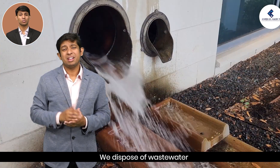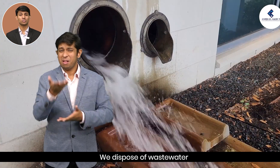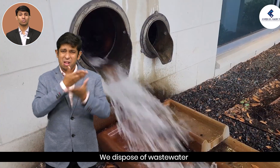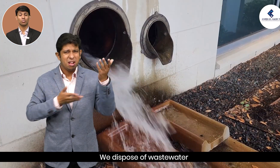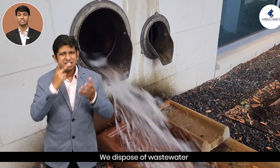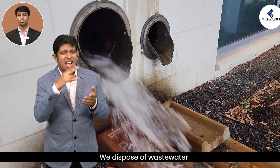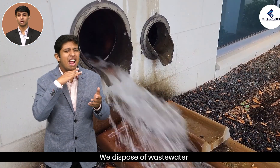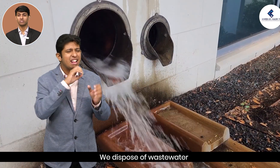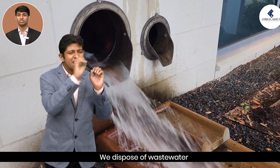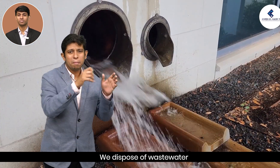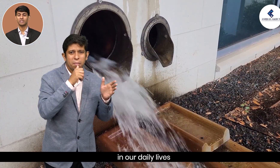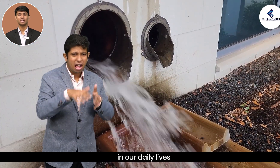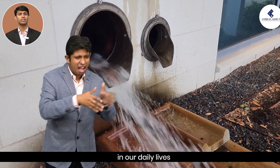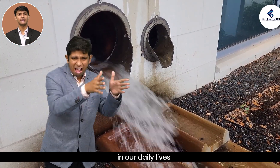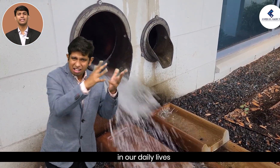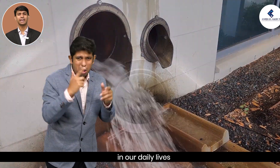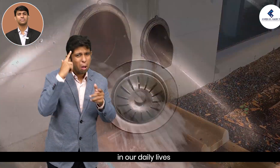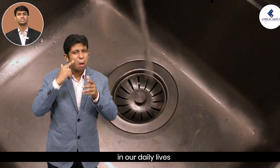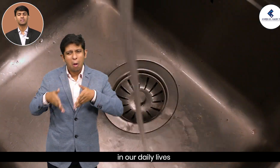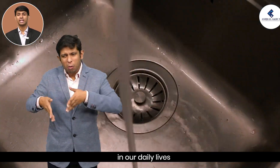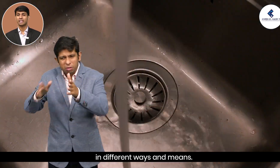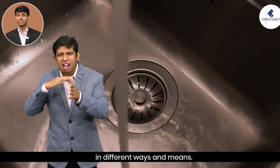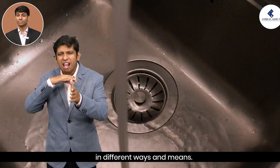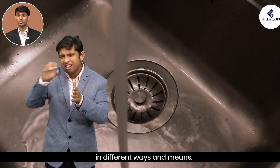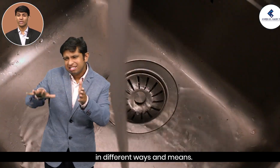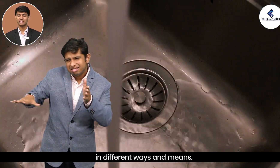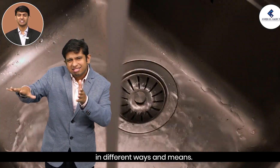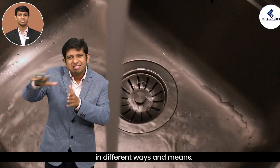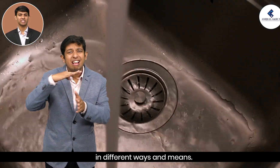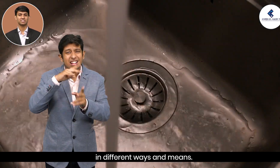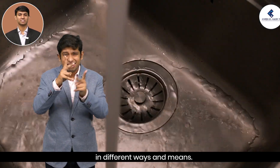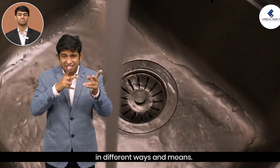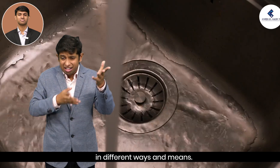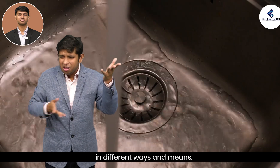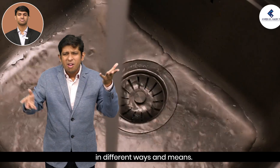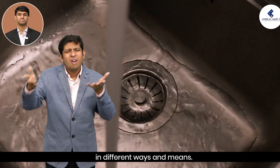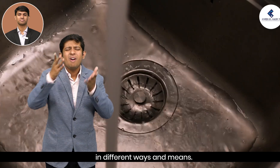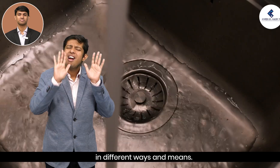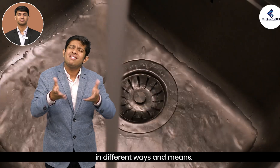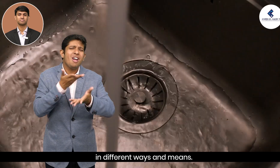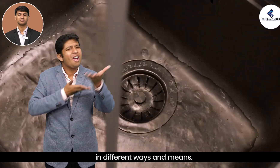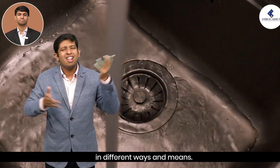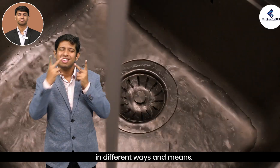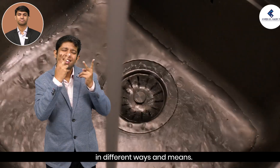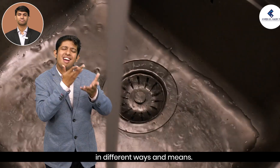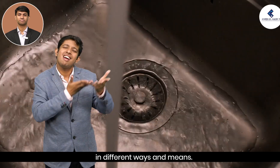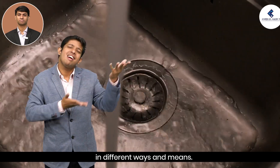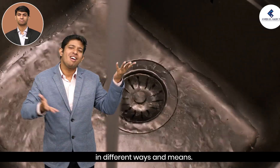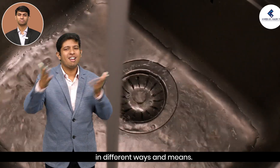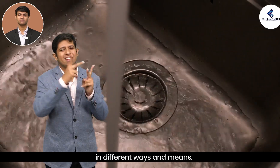We dispose of wastewater in our daily lives in different ways and means.